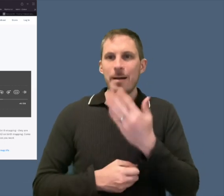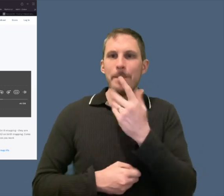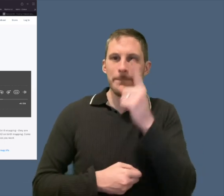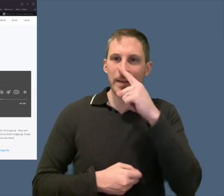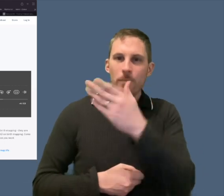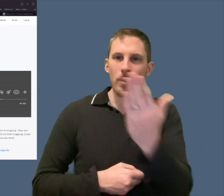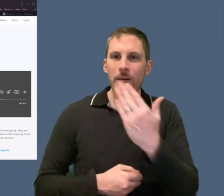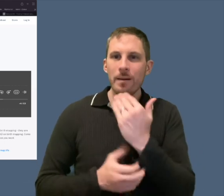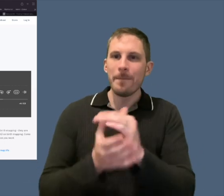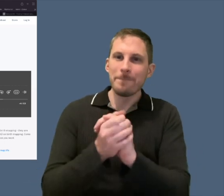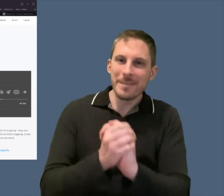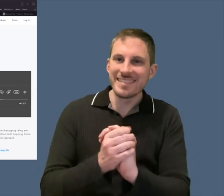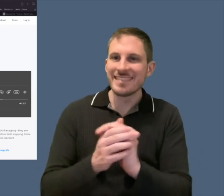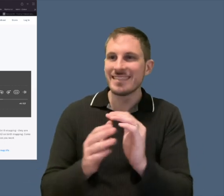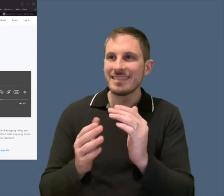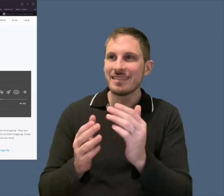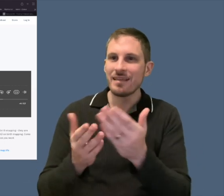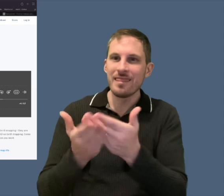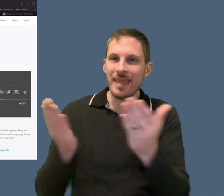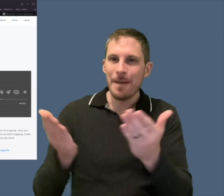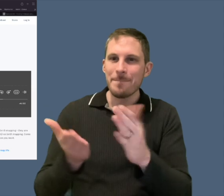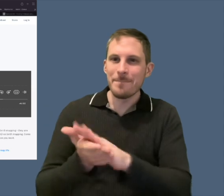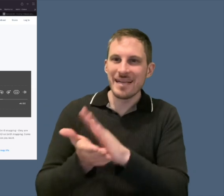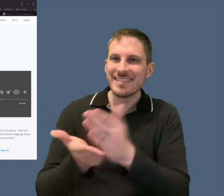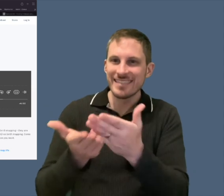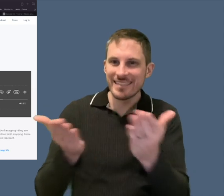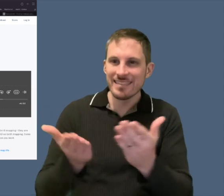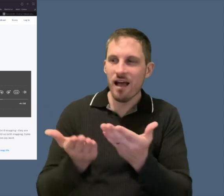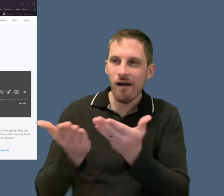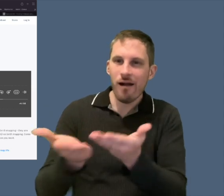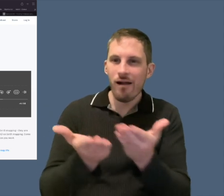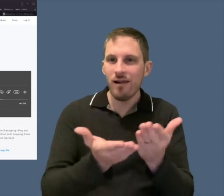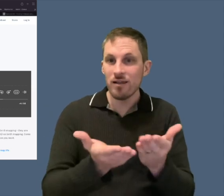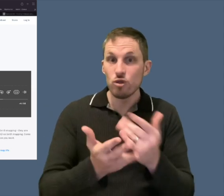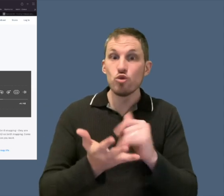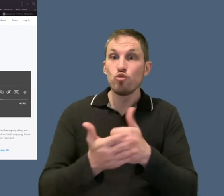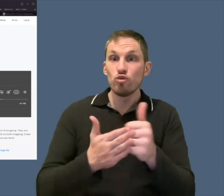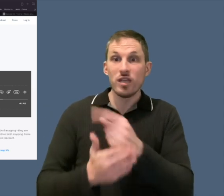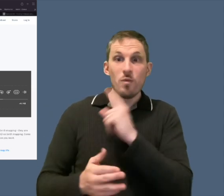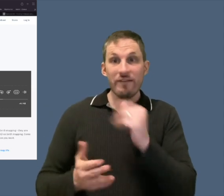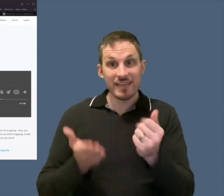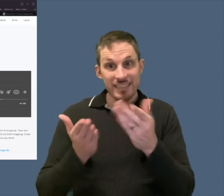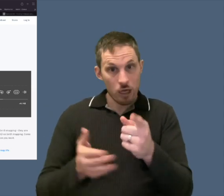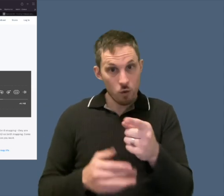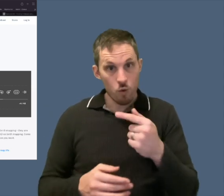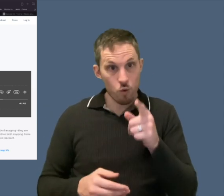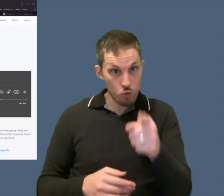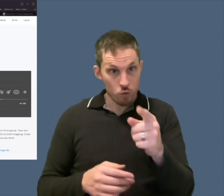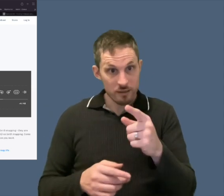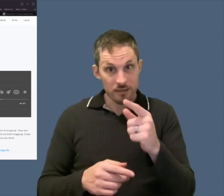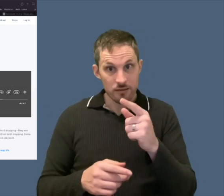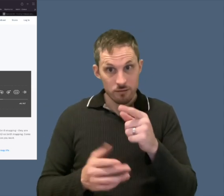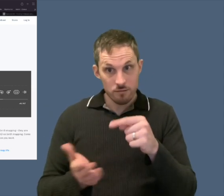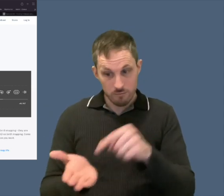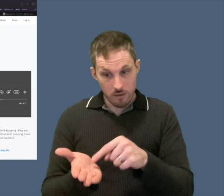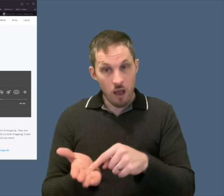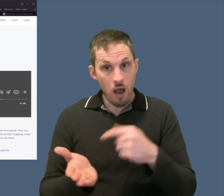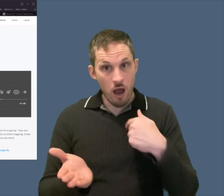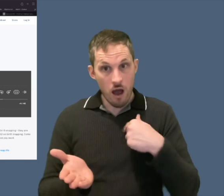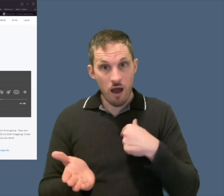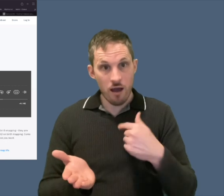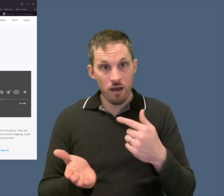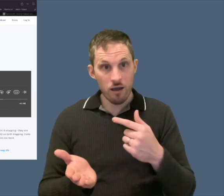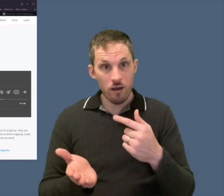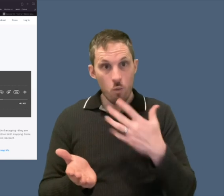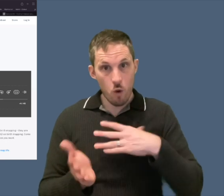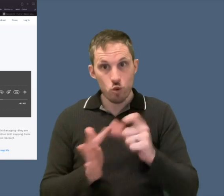hierarchy. And so whereas it's when you say, would you like to make a decision on this, people go, oh, I'm allowed to do something. Yeah.